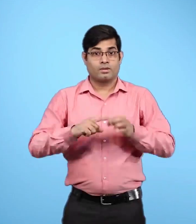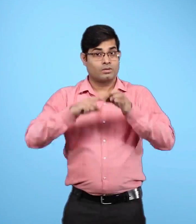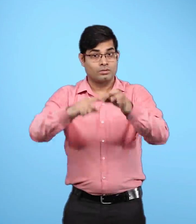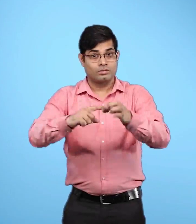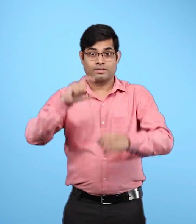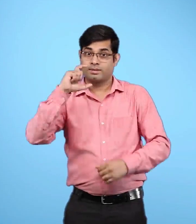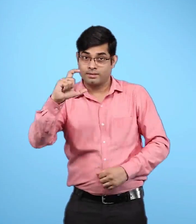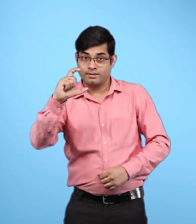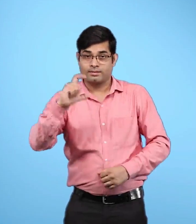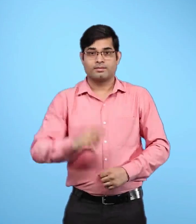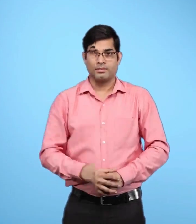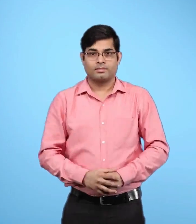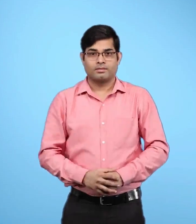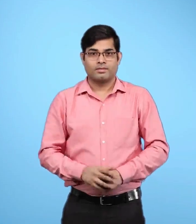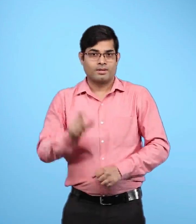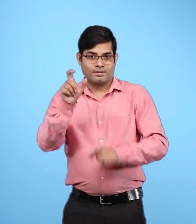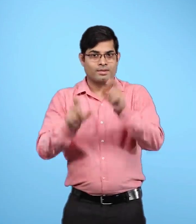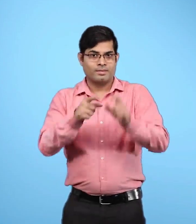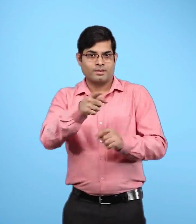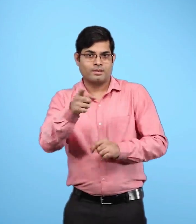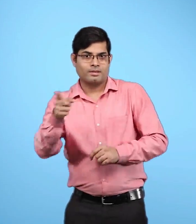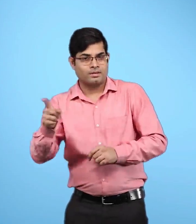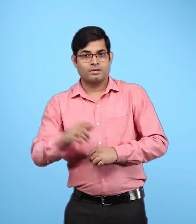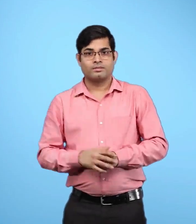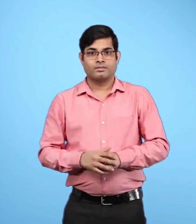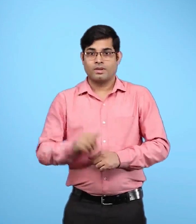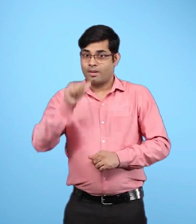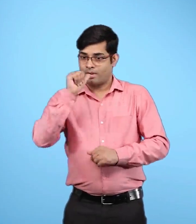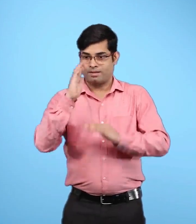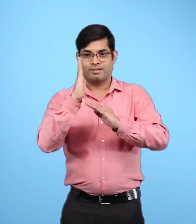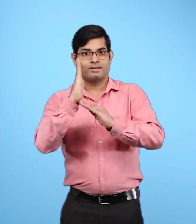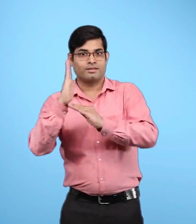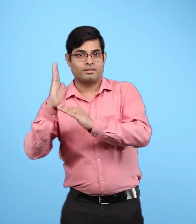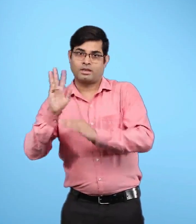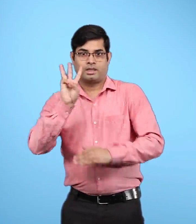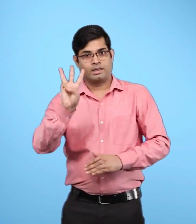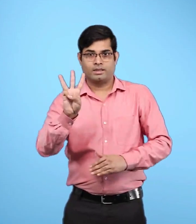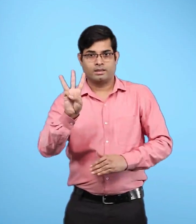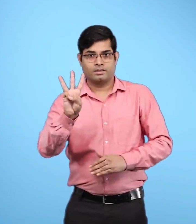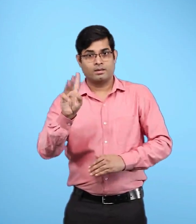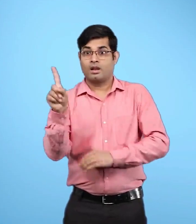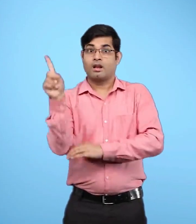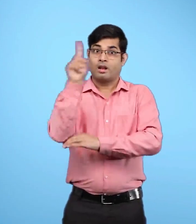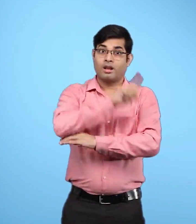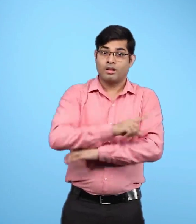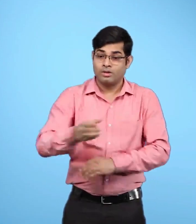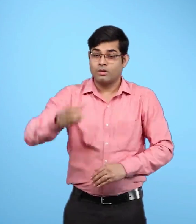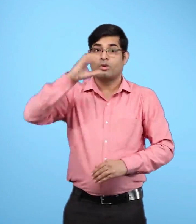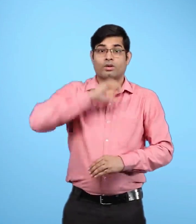Question C. The number of children who drink 3 glasses of water is dash